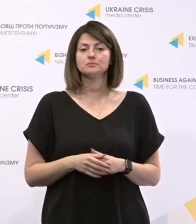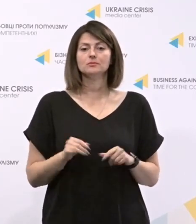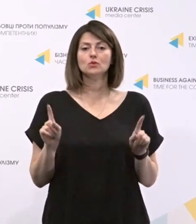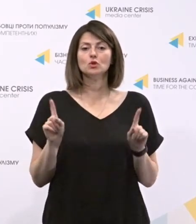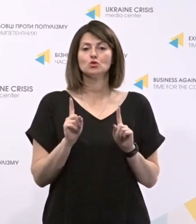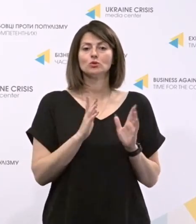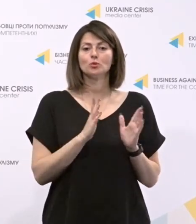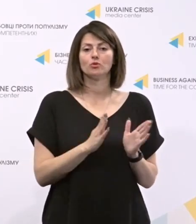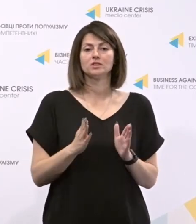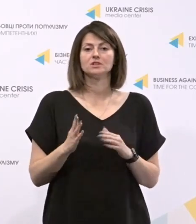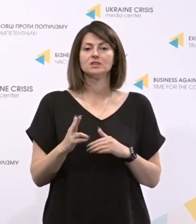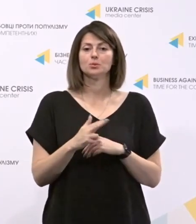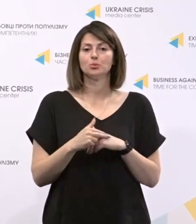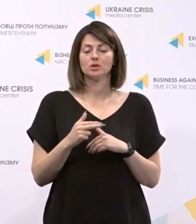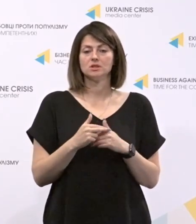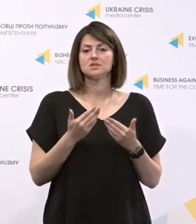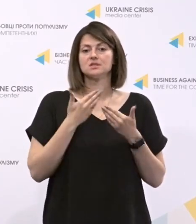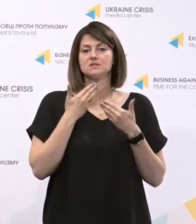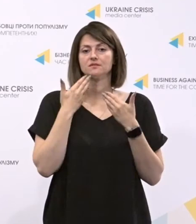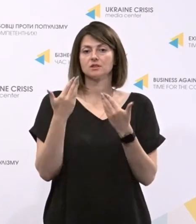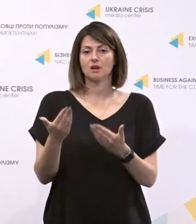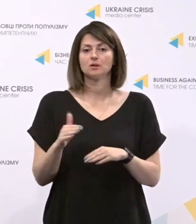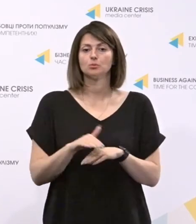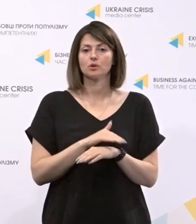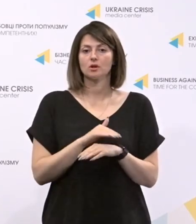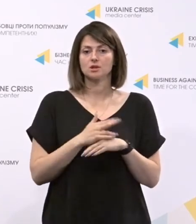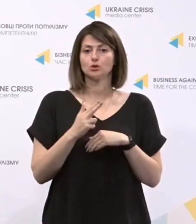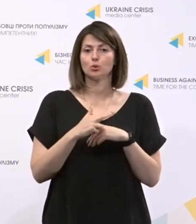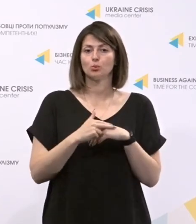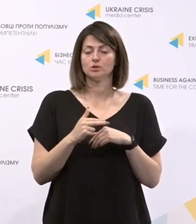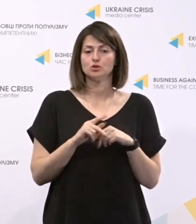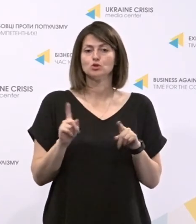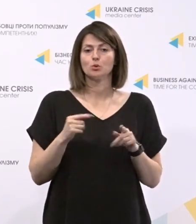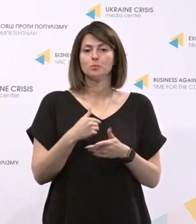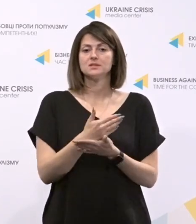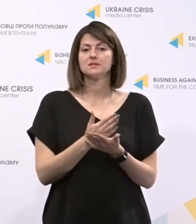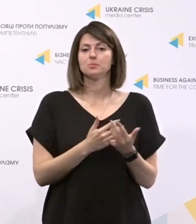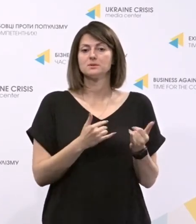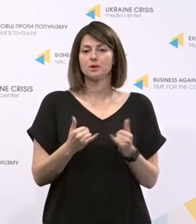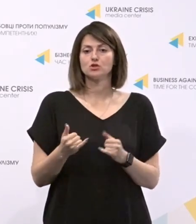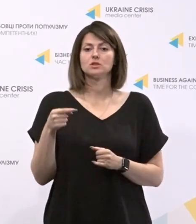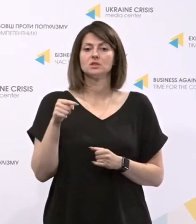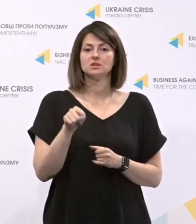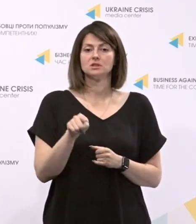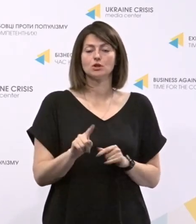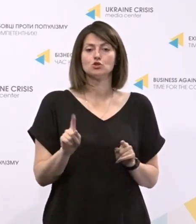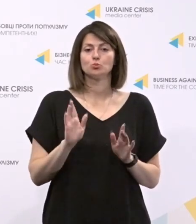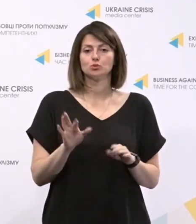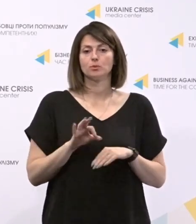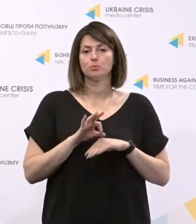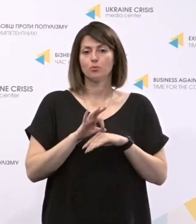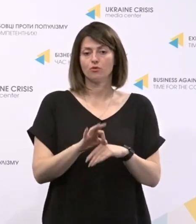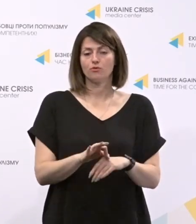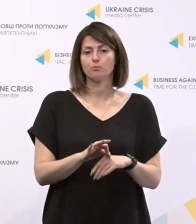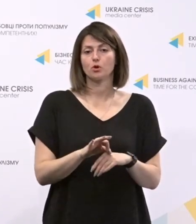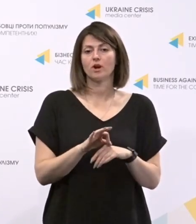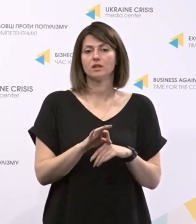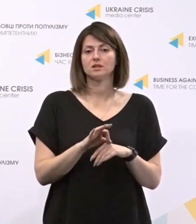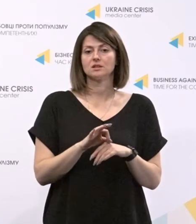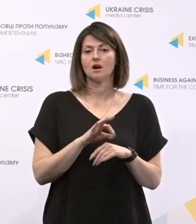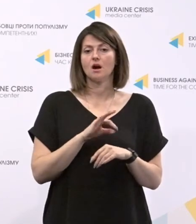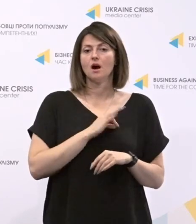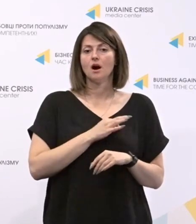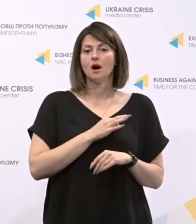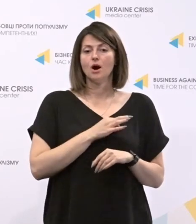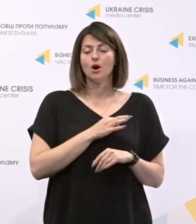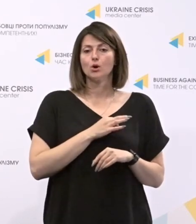police in order to ensure that it is investigated, and if there is any